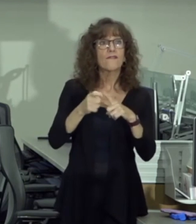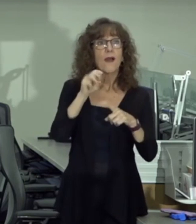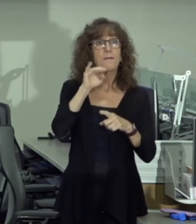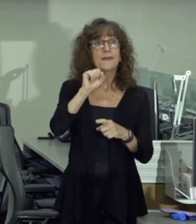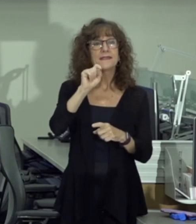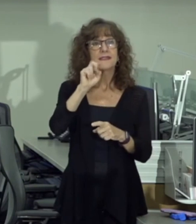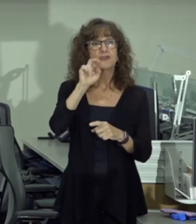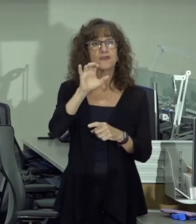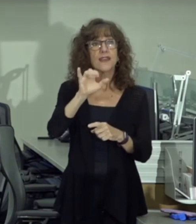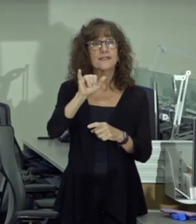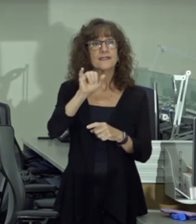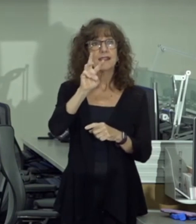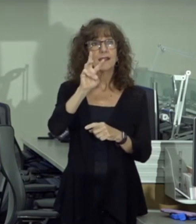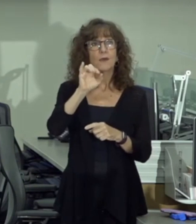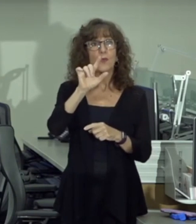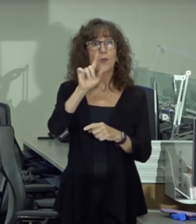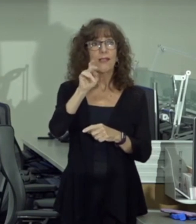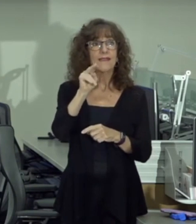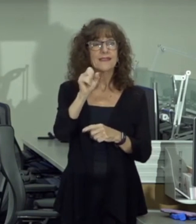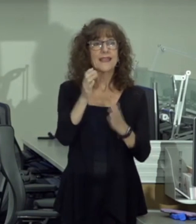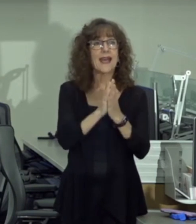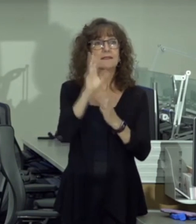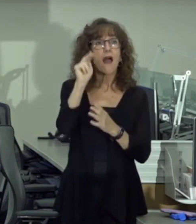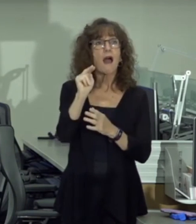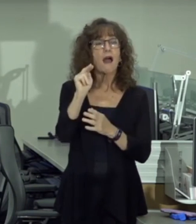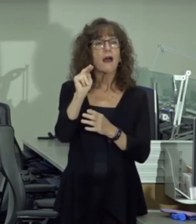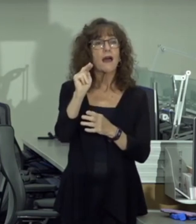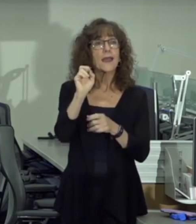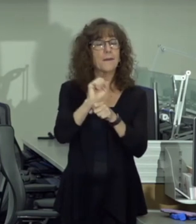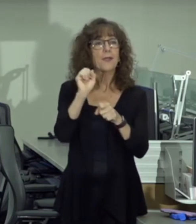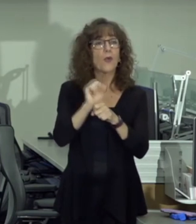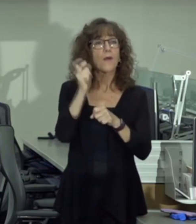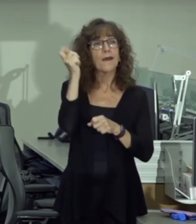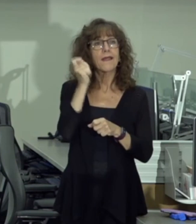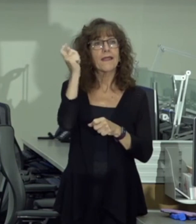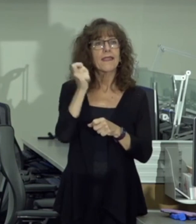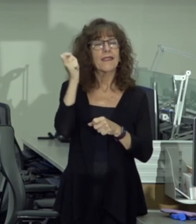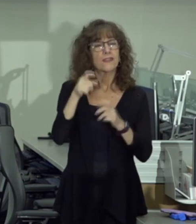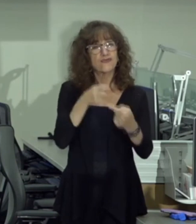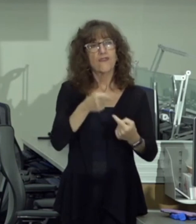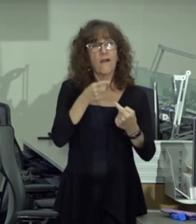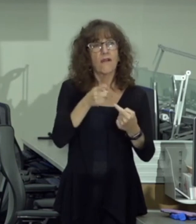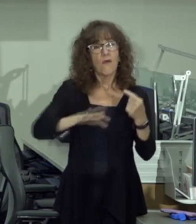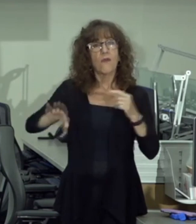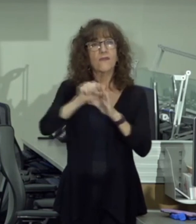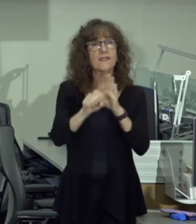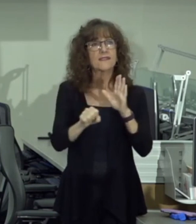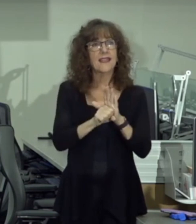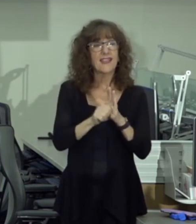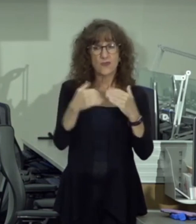Tracy Wilkins, who asks, unemployment claims, been a struggle statewide. Do you